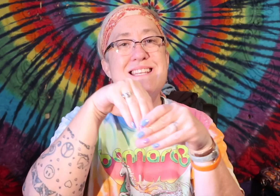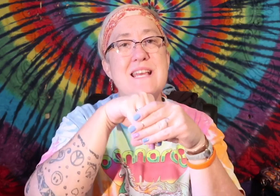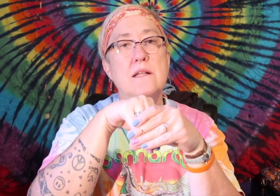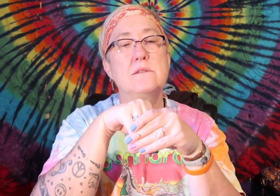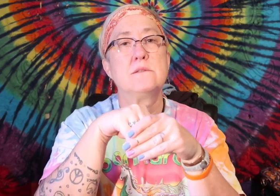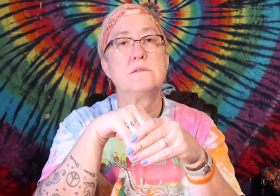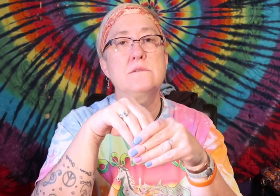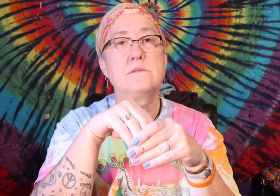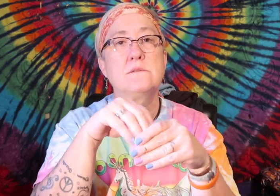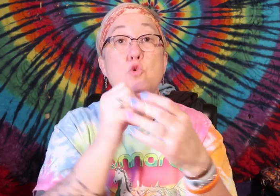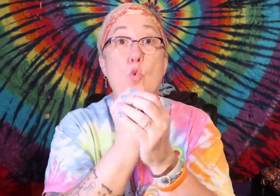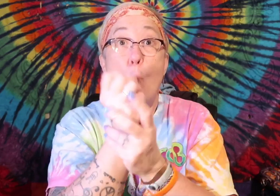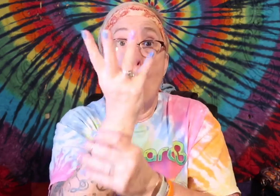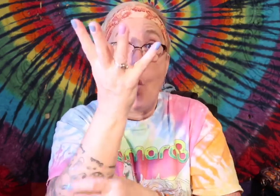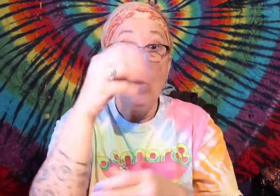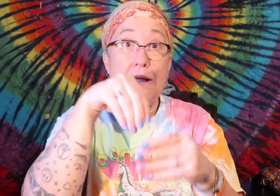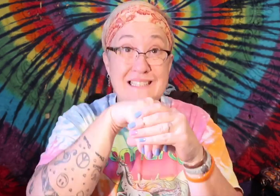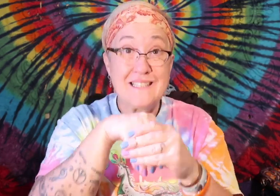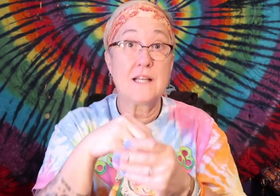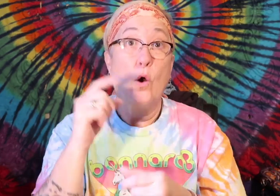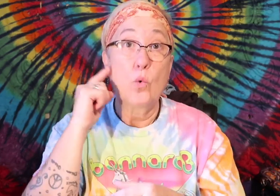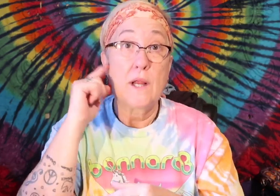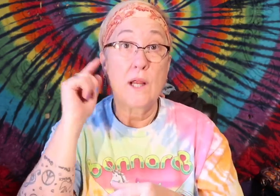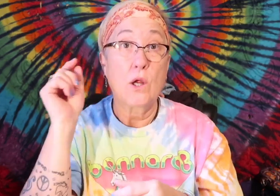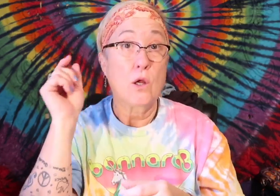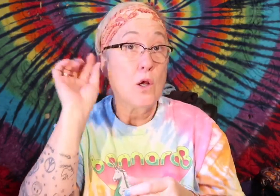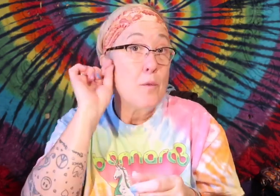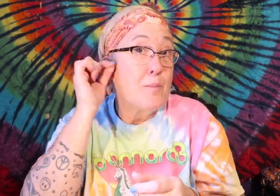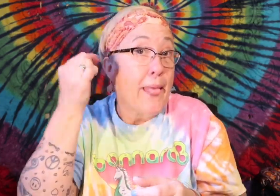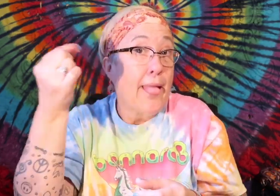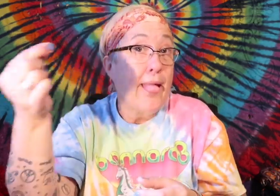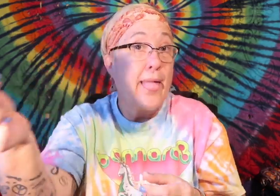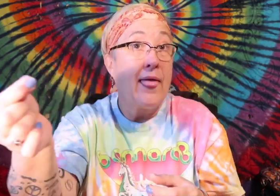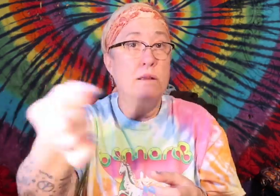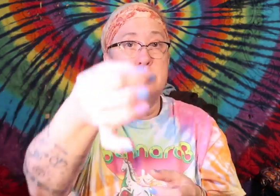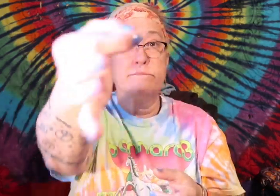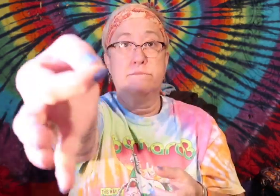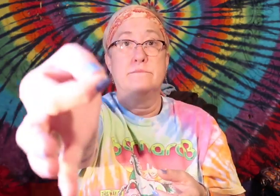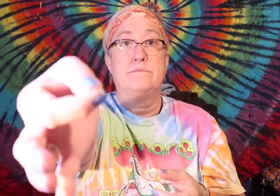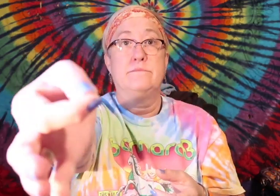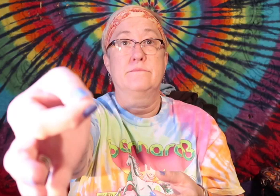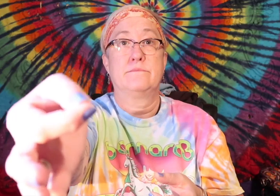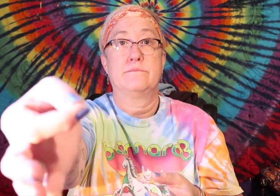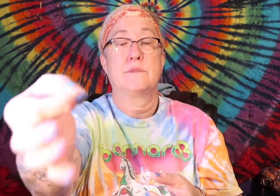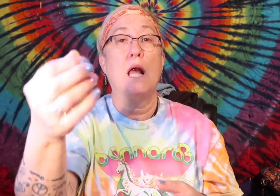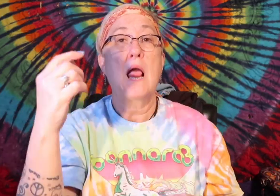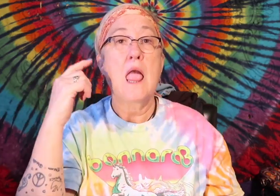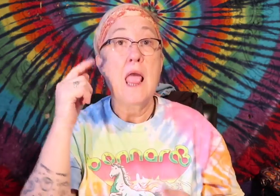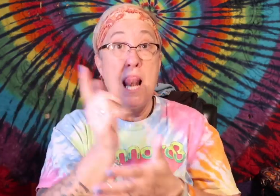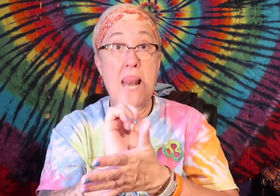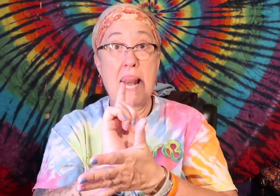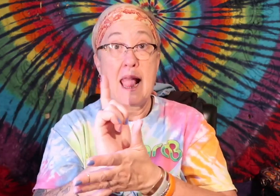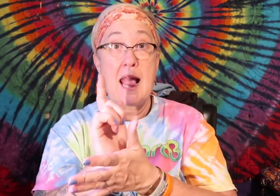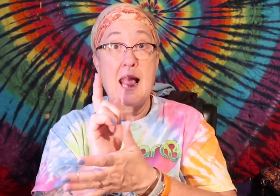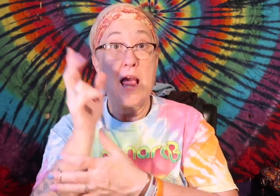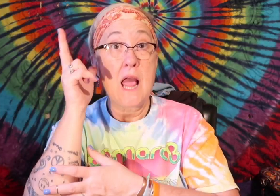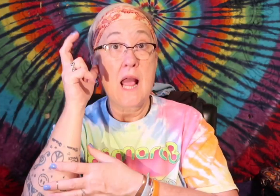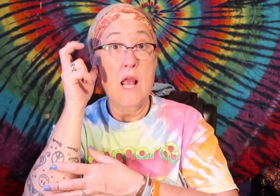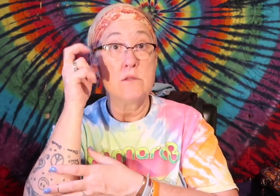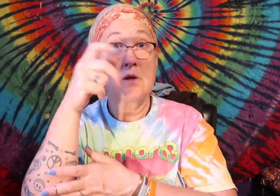There was some skin growing on the inside of her ear. And he peeled it off. And he showed me. And then